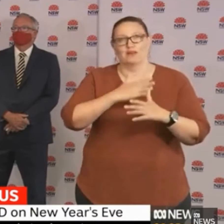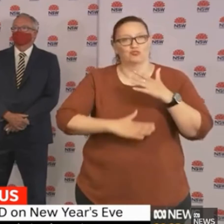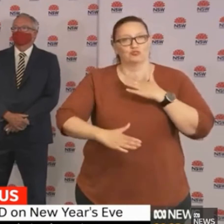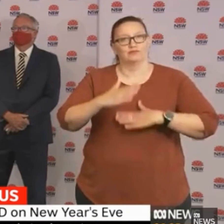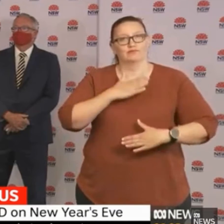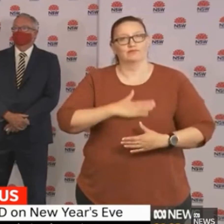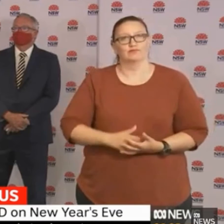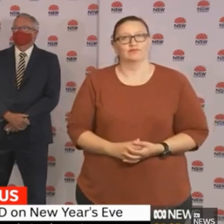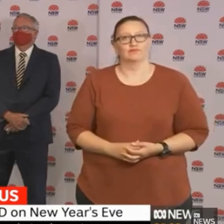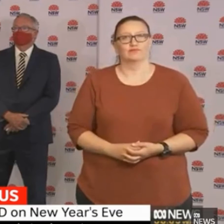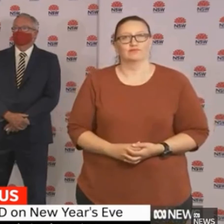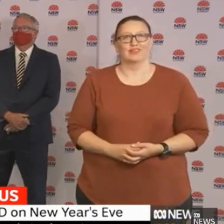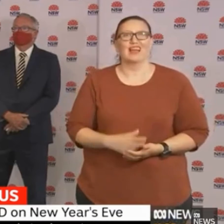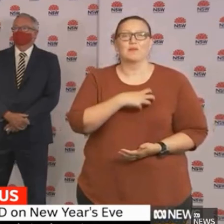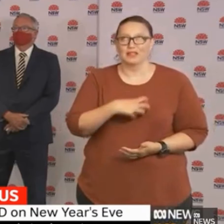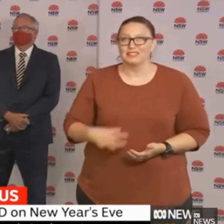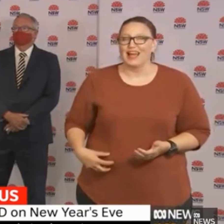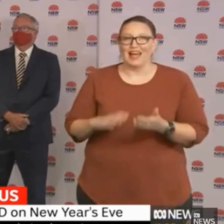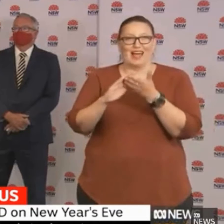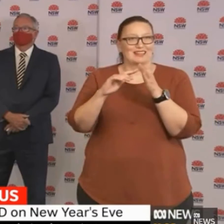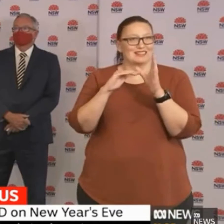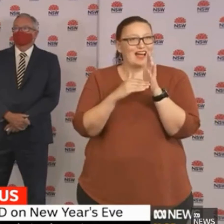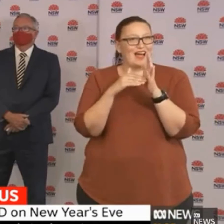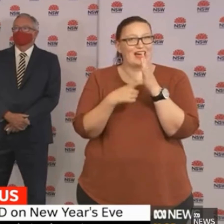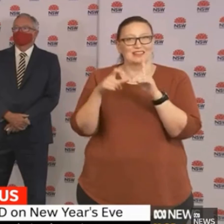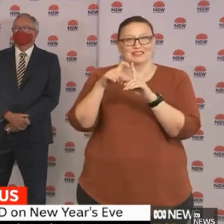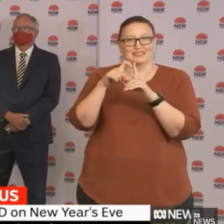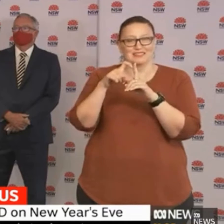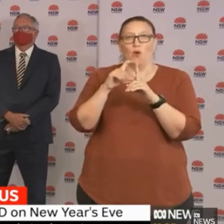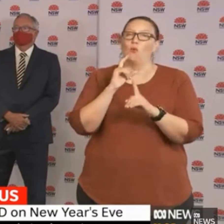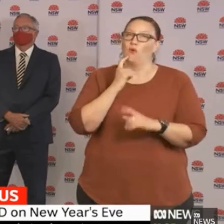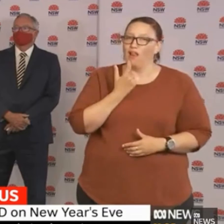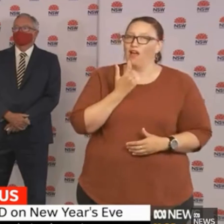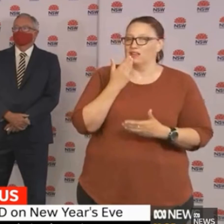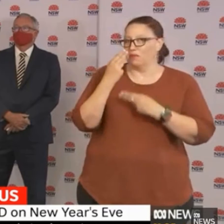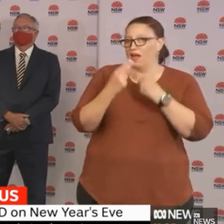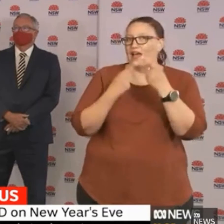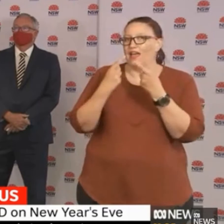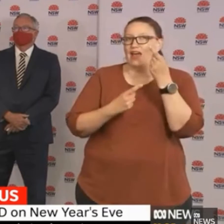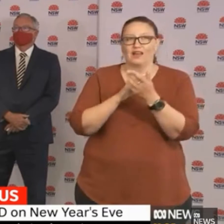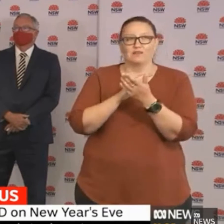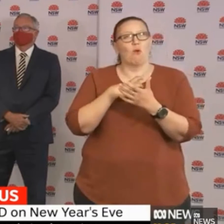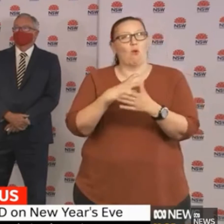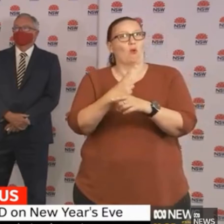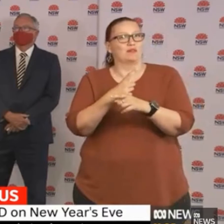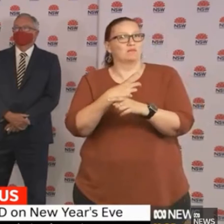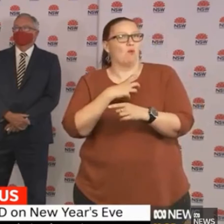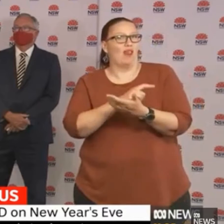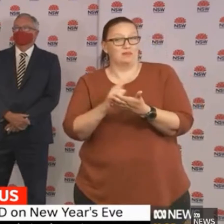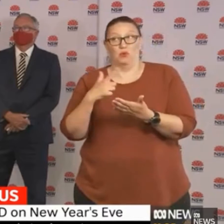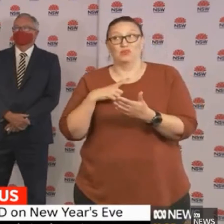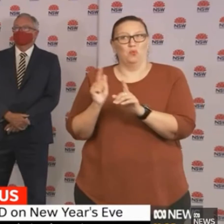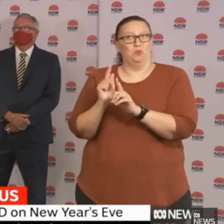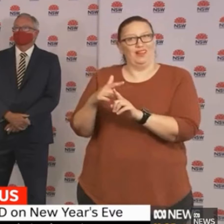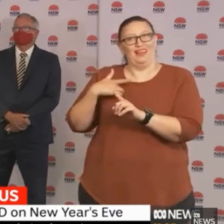course Minister Hazzard, who happens to be a member of the Northern Beaches community, will provide some further reflection and comment. But if you